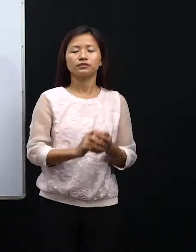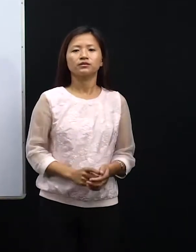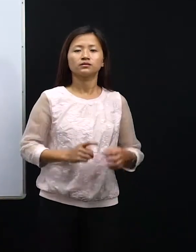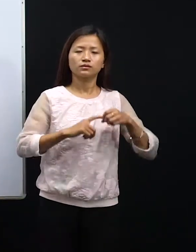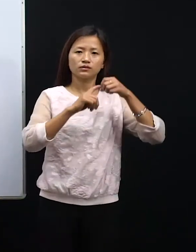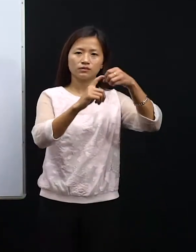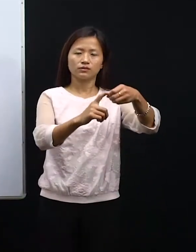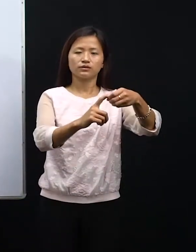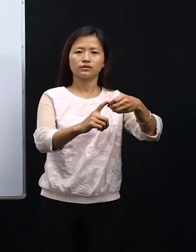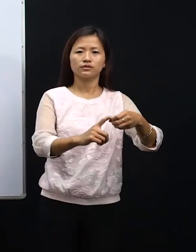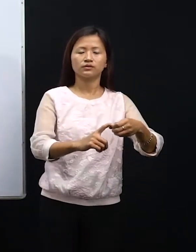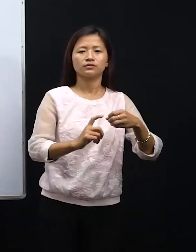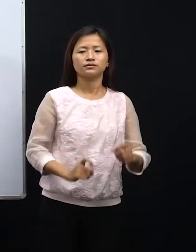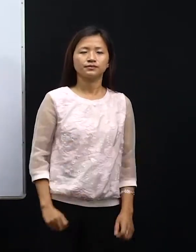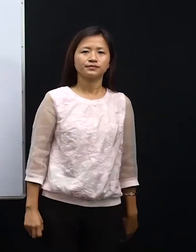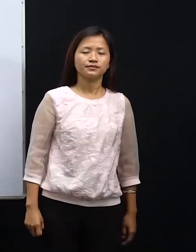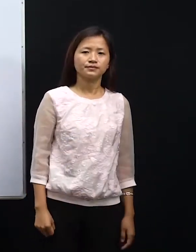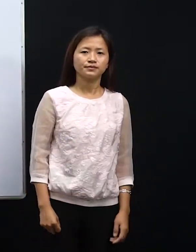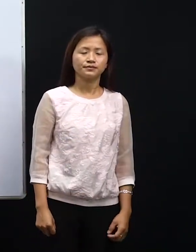at the next question.